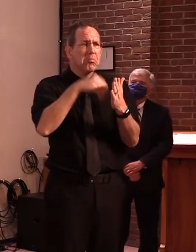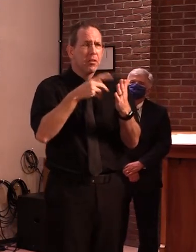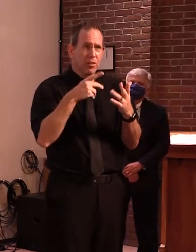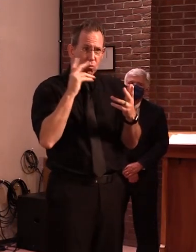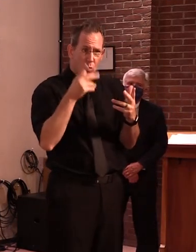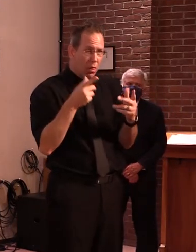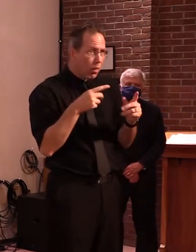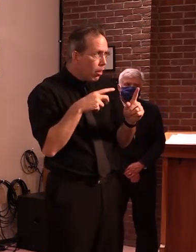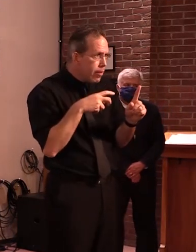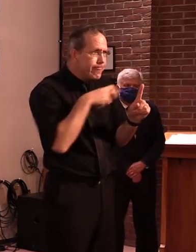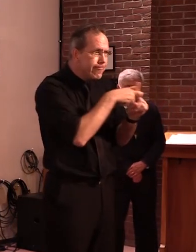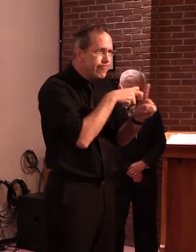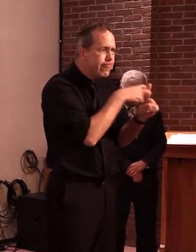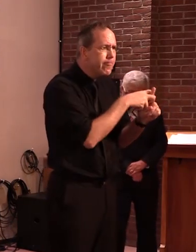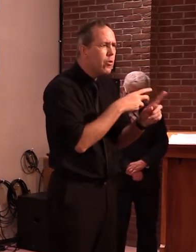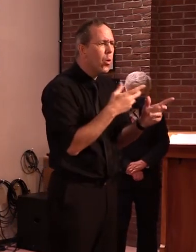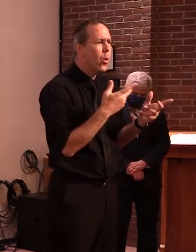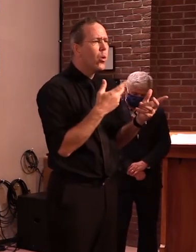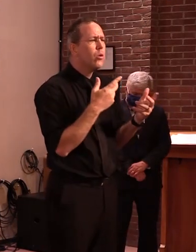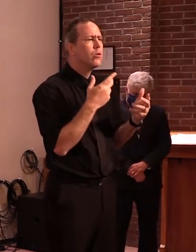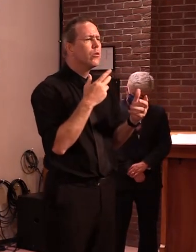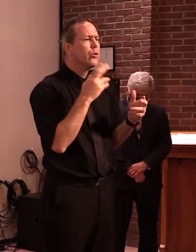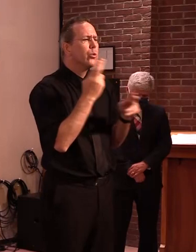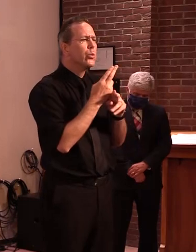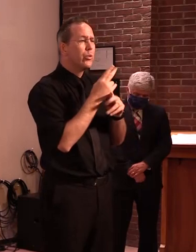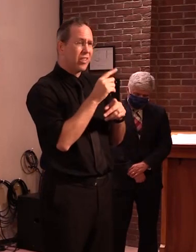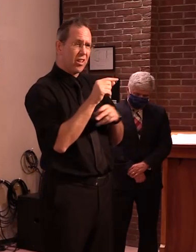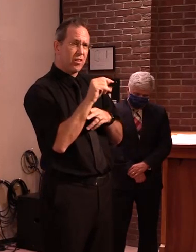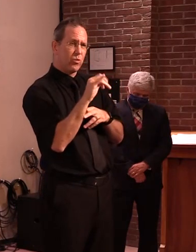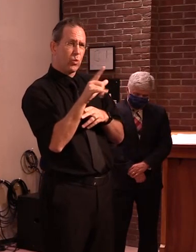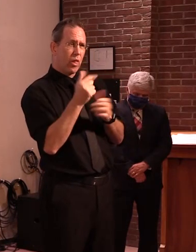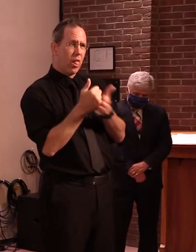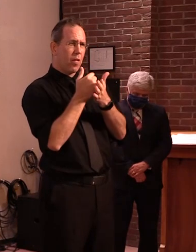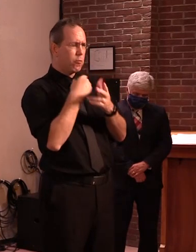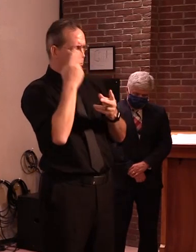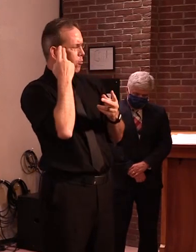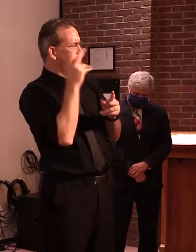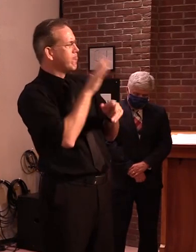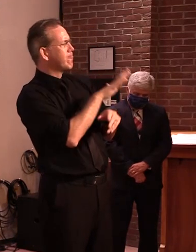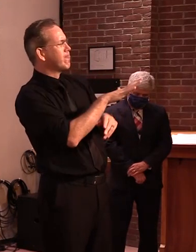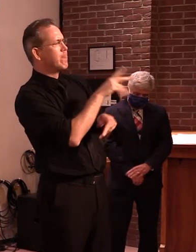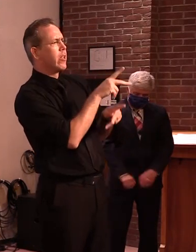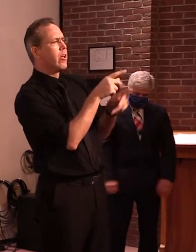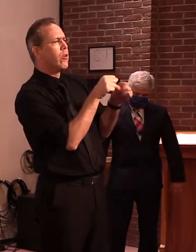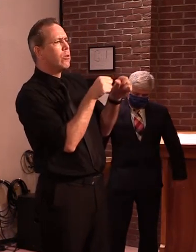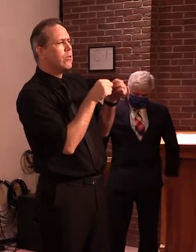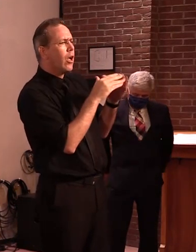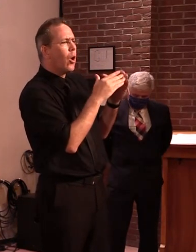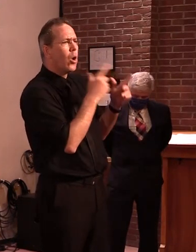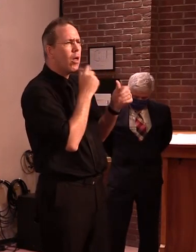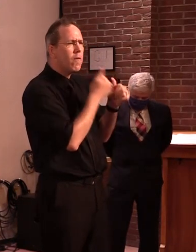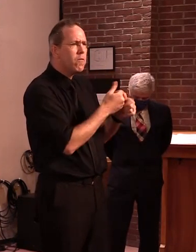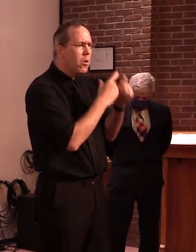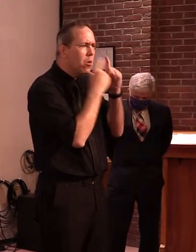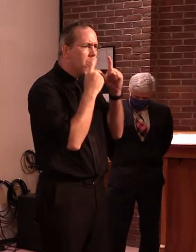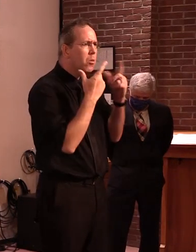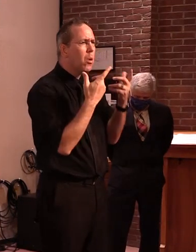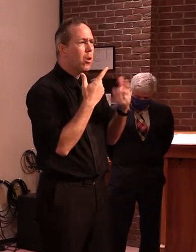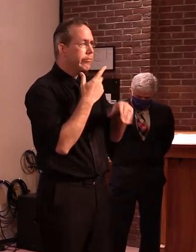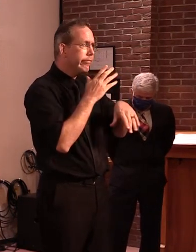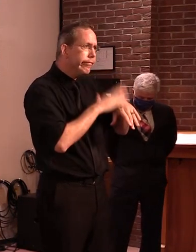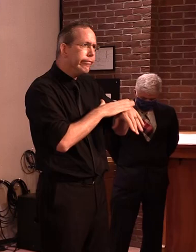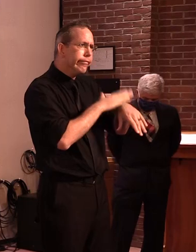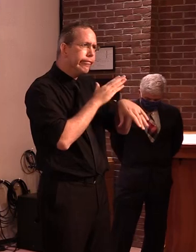time, singular location kind of thing. I'm not sure how useful it's going to be. Again, the